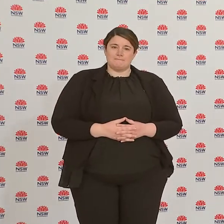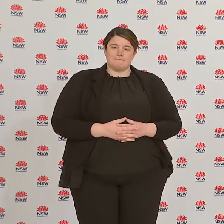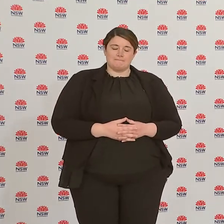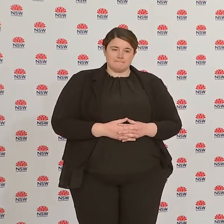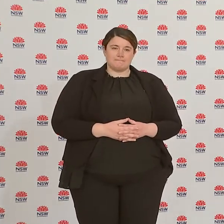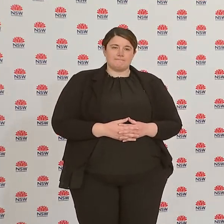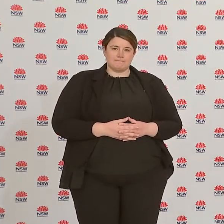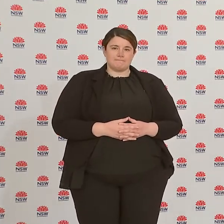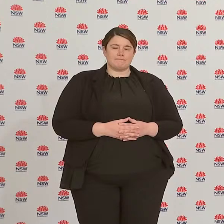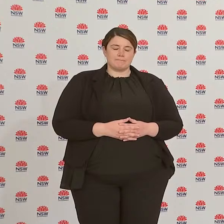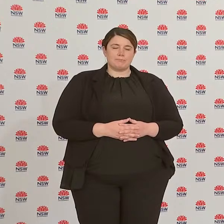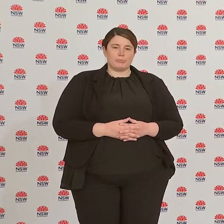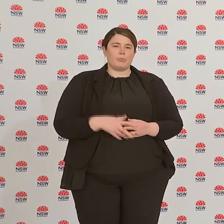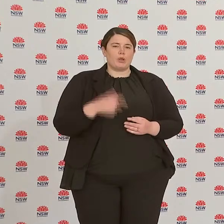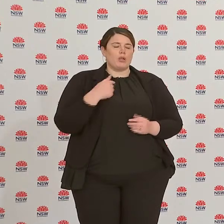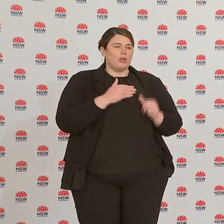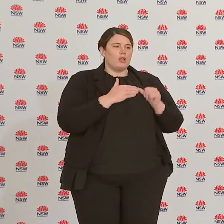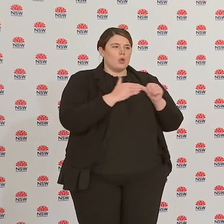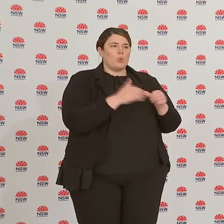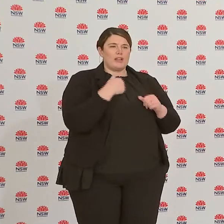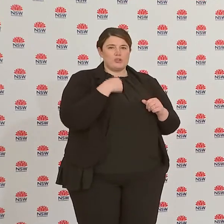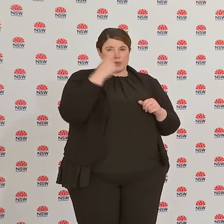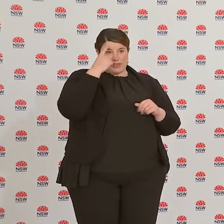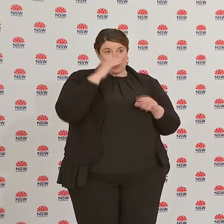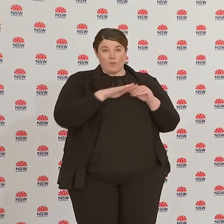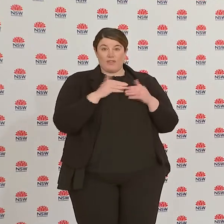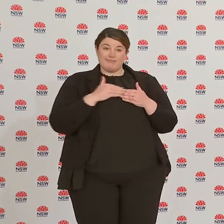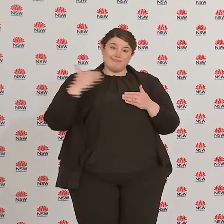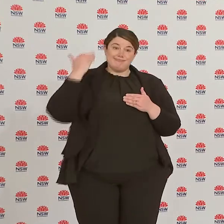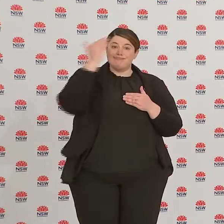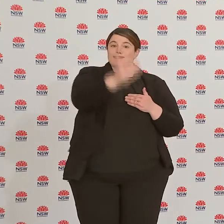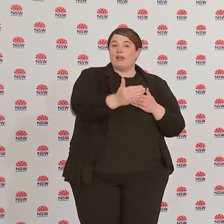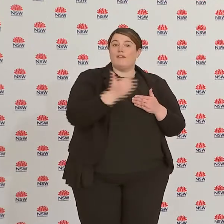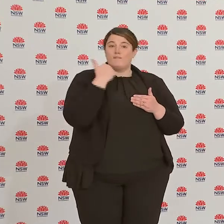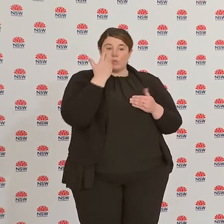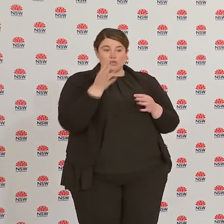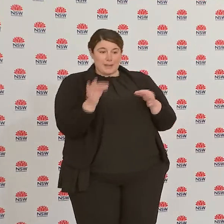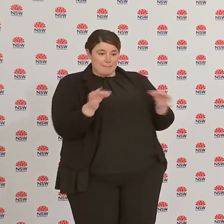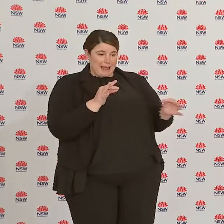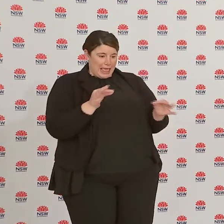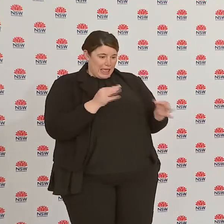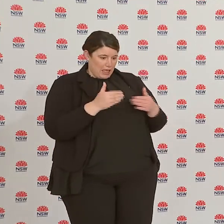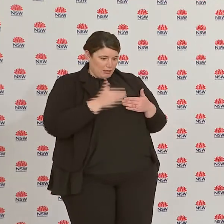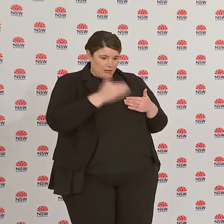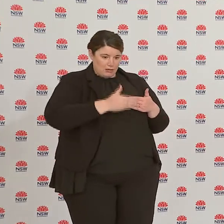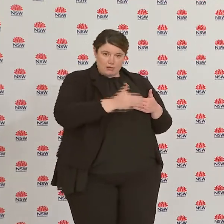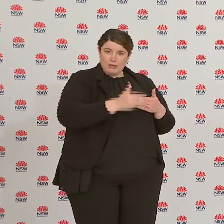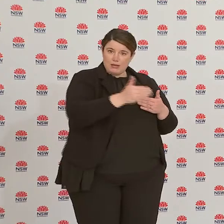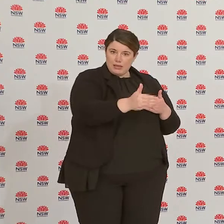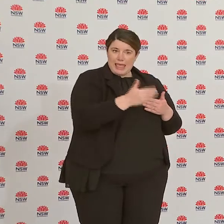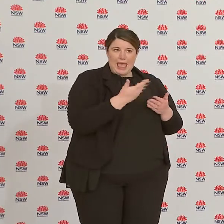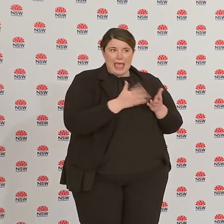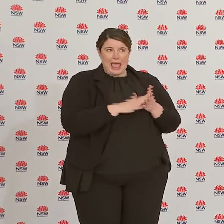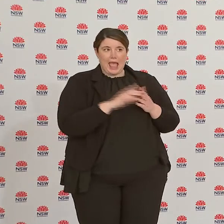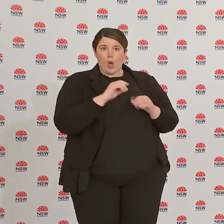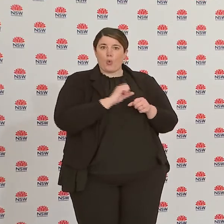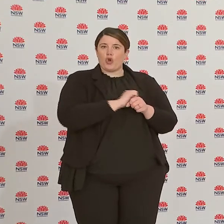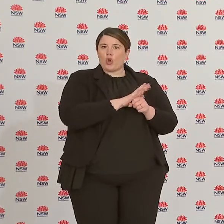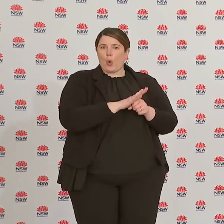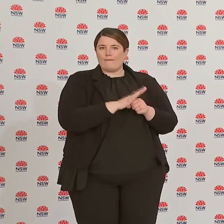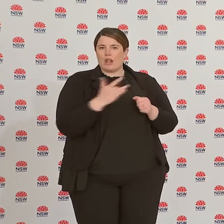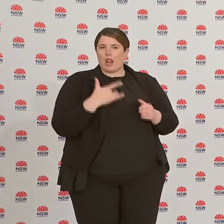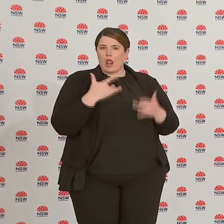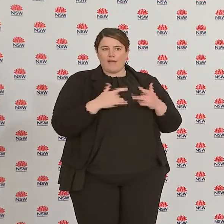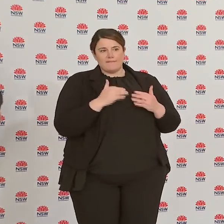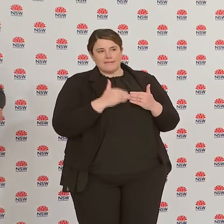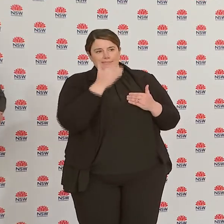strategy to increase vaccination, and that's our long-term approach to getting out to living with COVID. But the second component of the